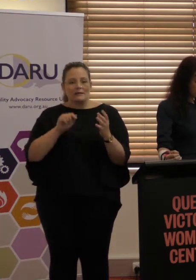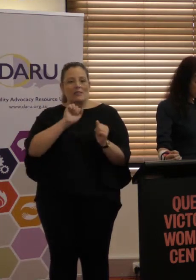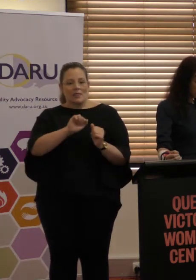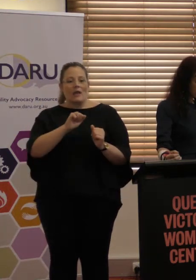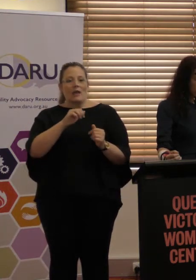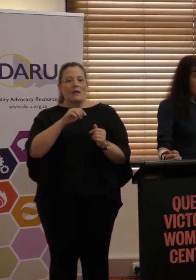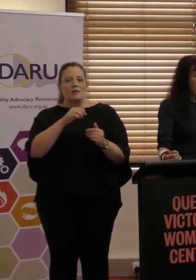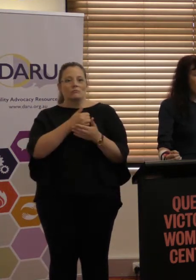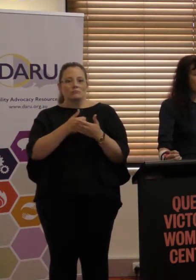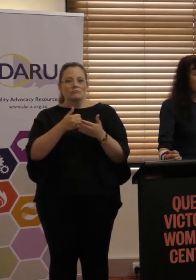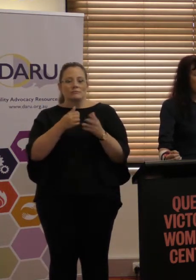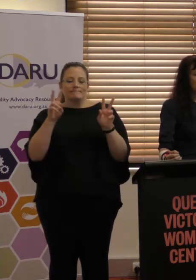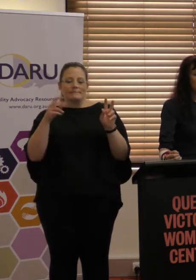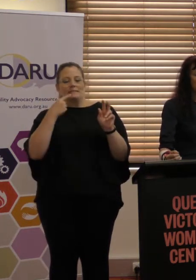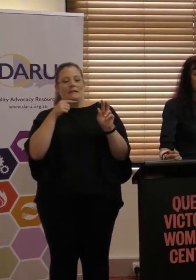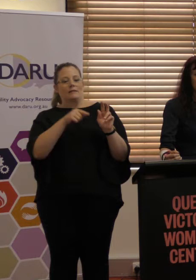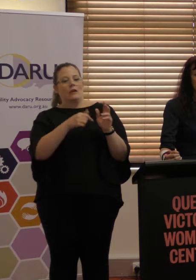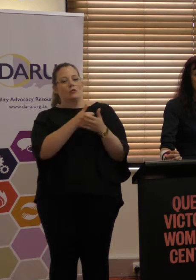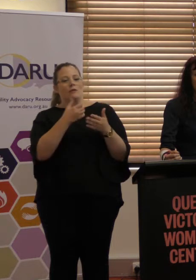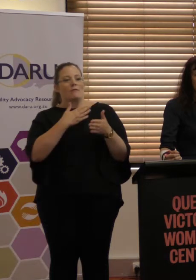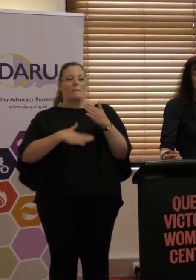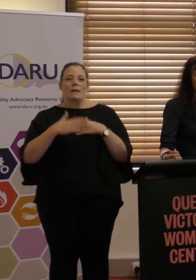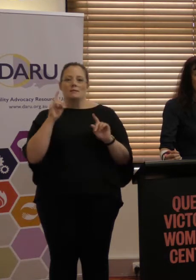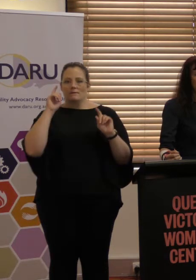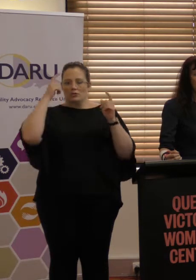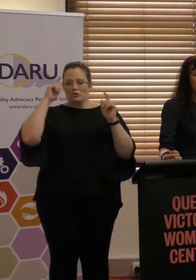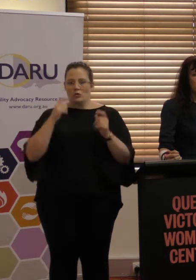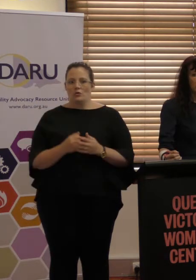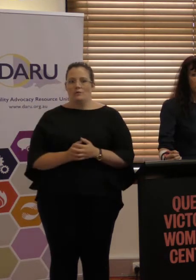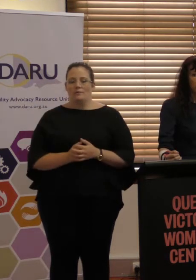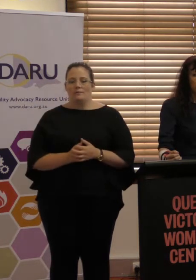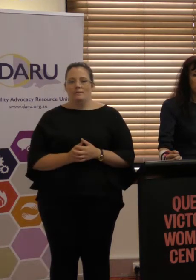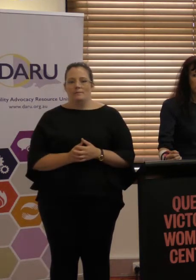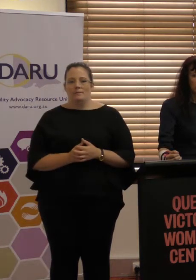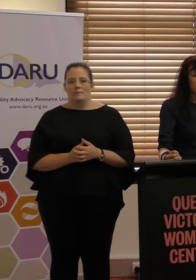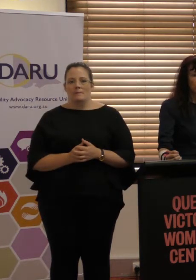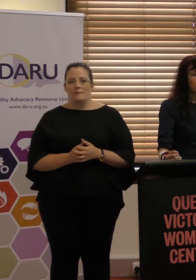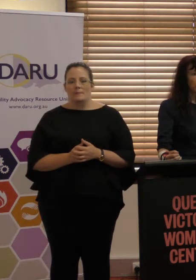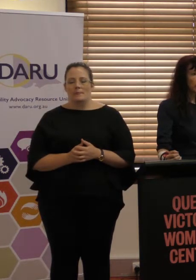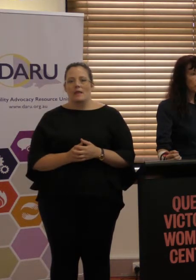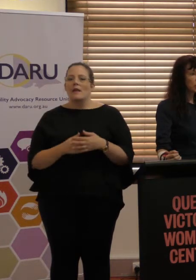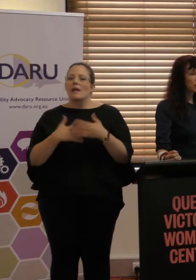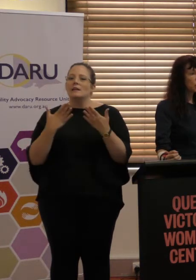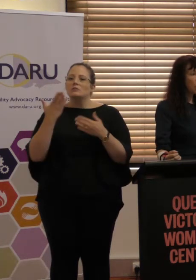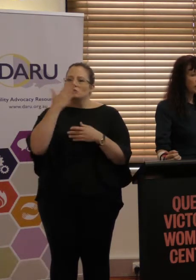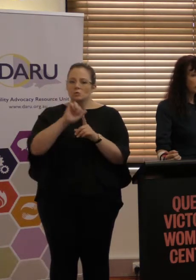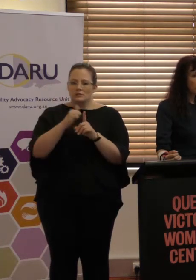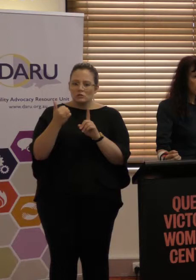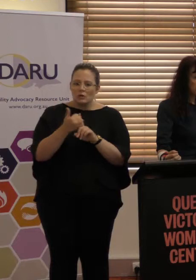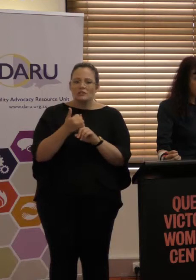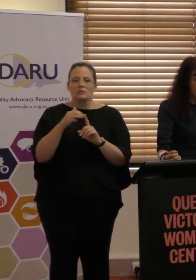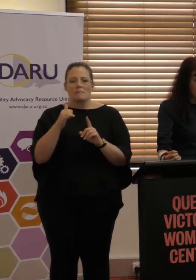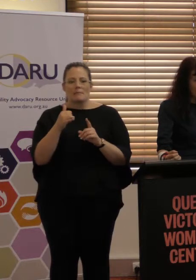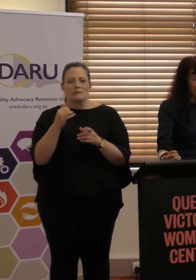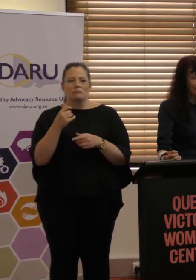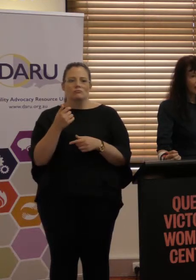of concern, and usually in response to incompetence and cruelty in the school situation, it is quite